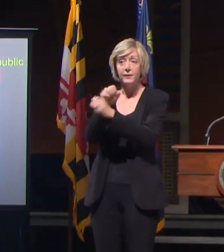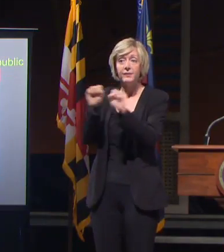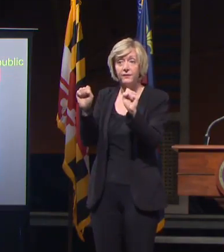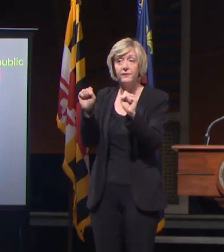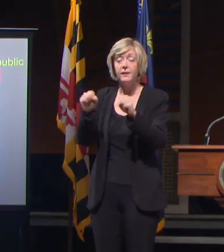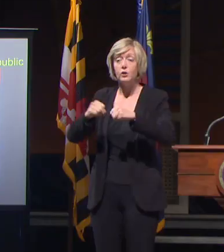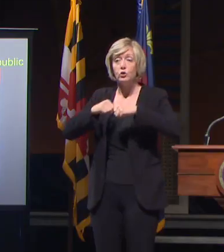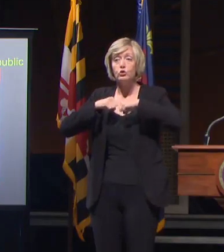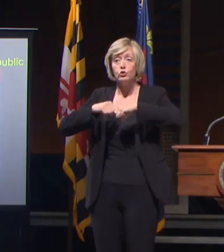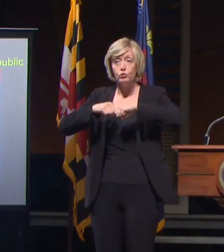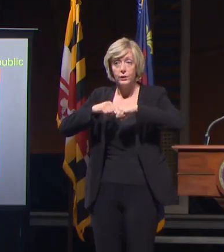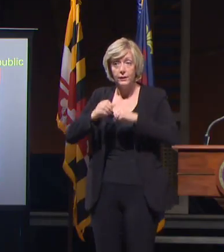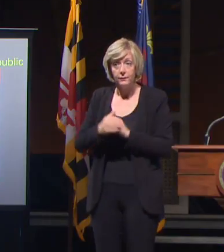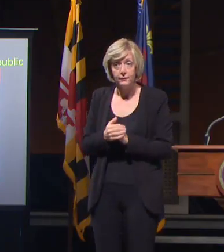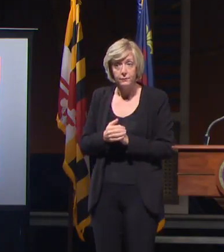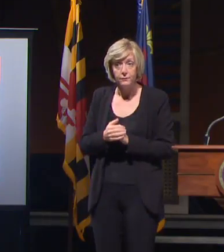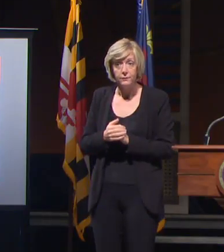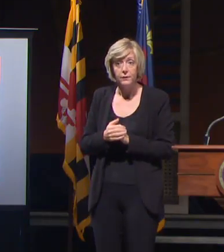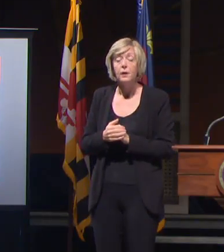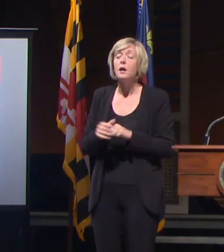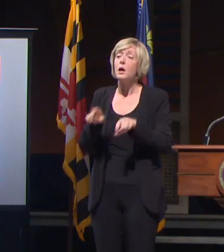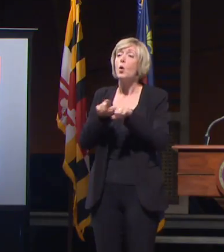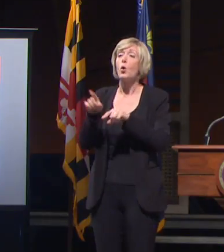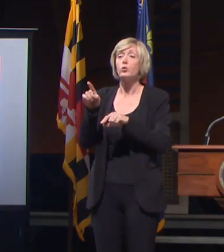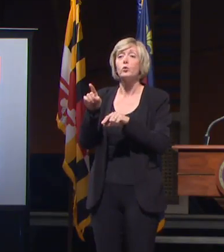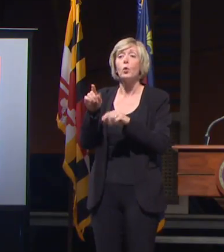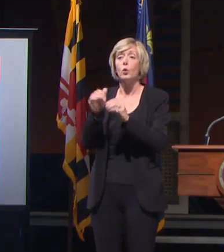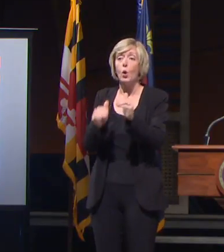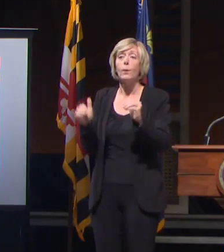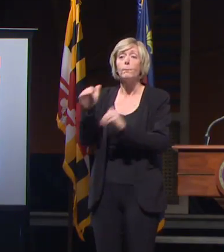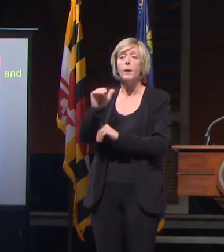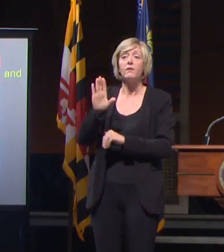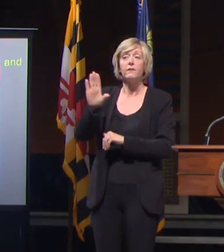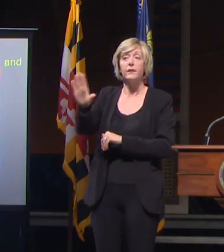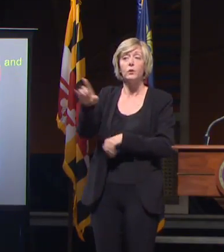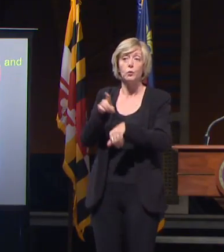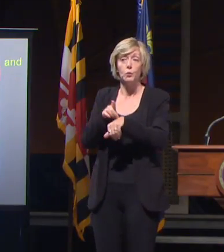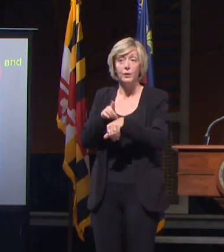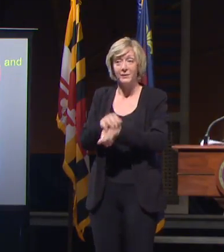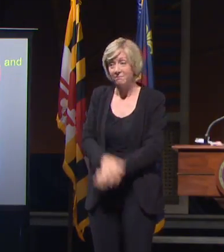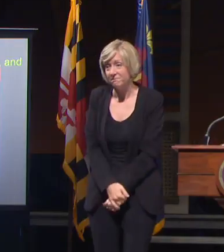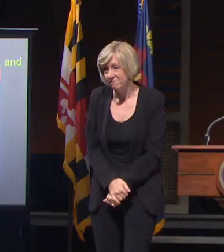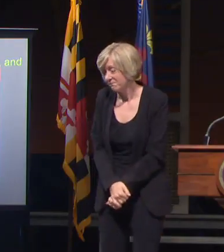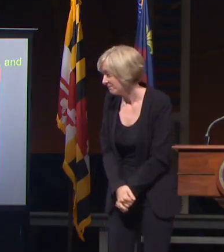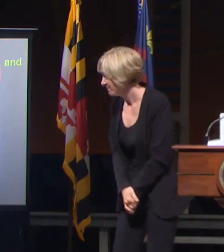and security and who go above and beyond the call of duty.